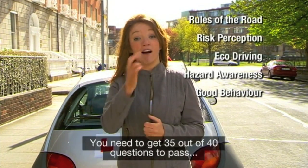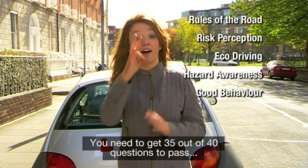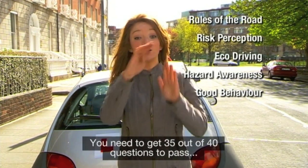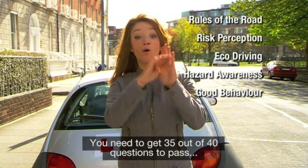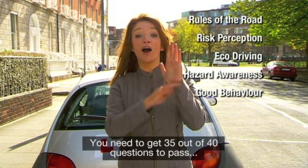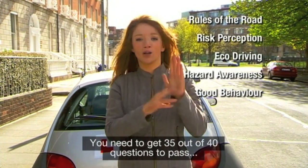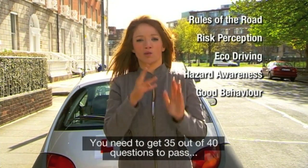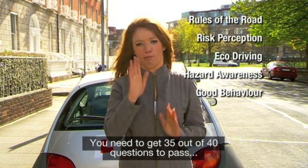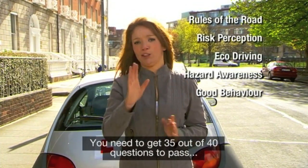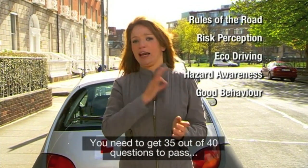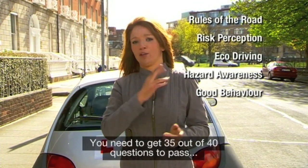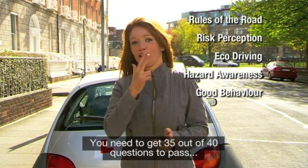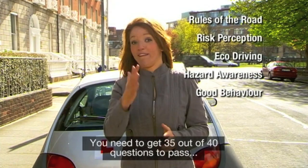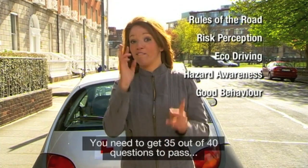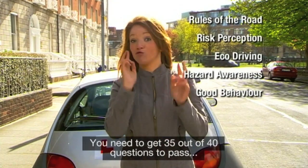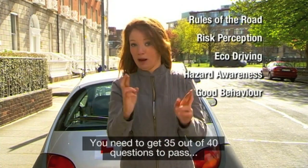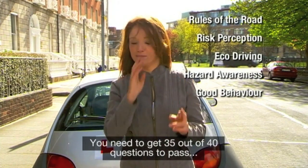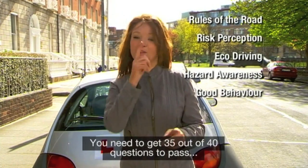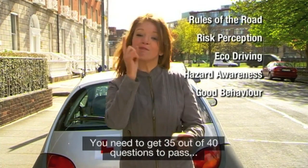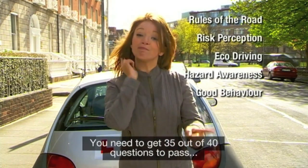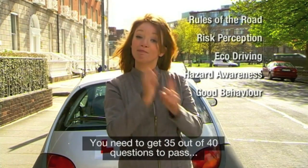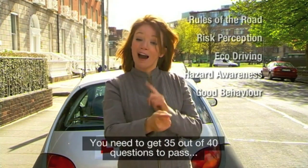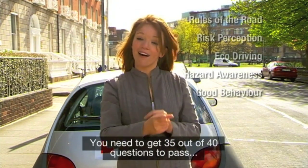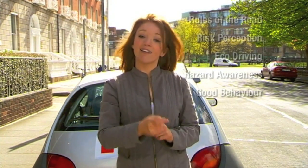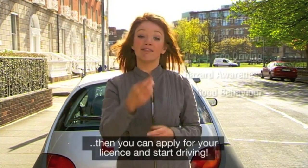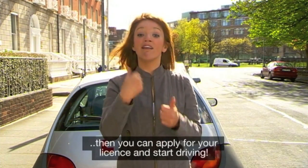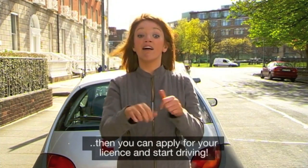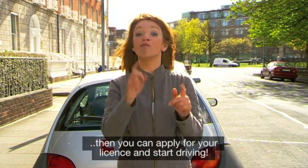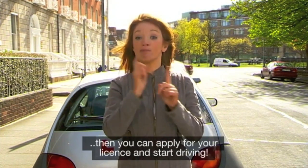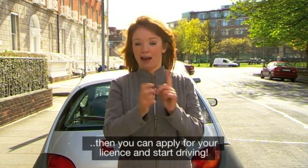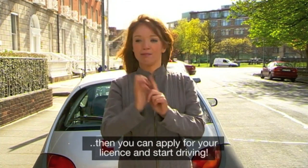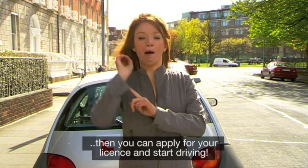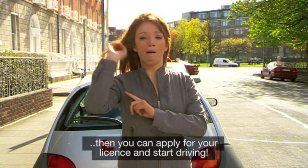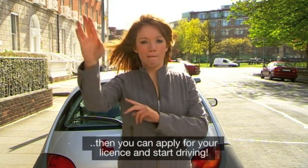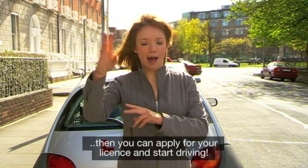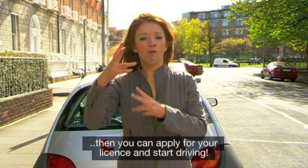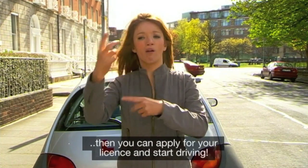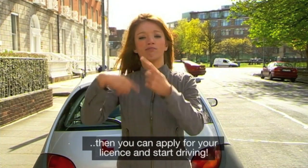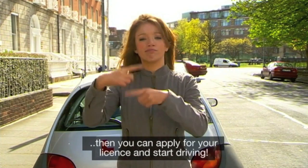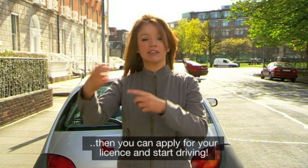get 35 out of 40 questions to pass. Then you can apply for your licence and start driving.